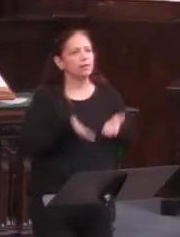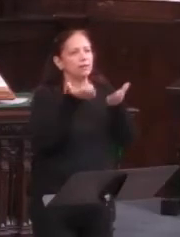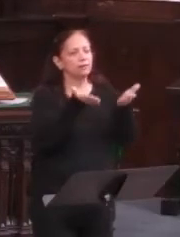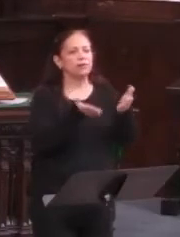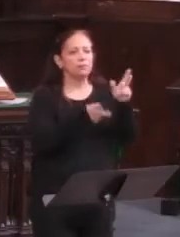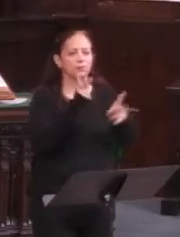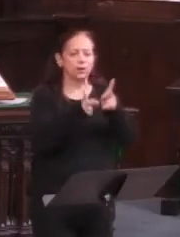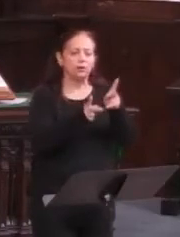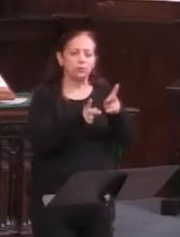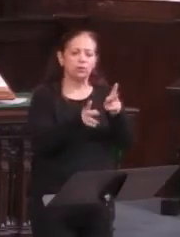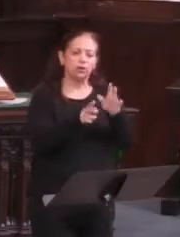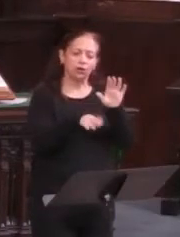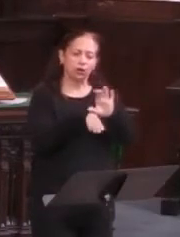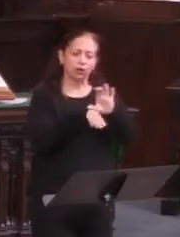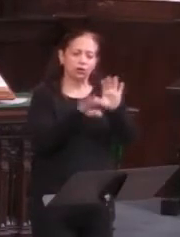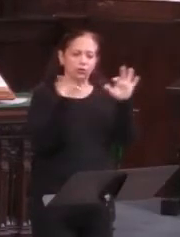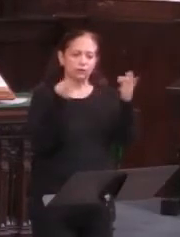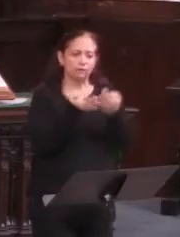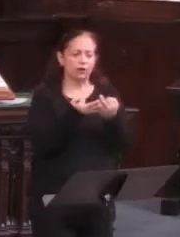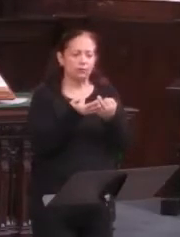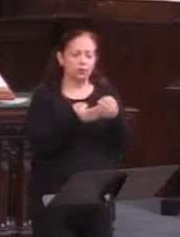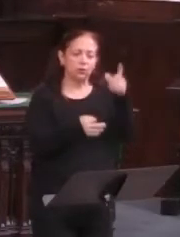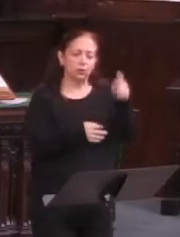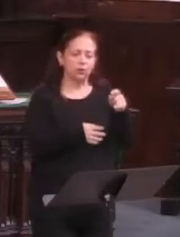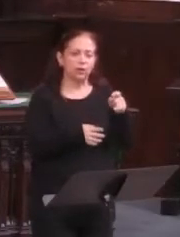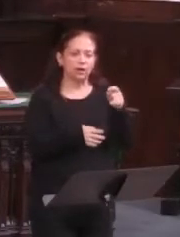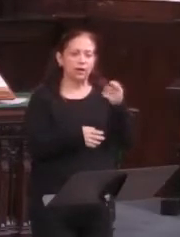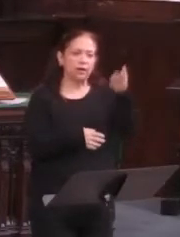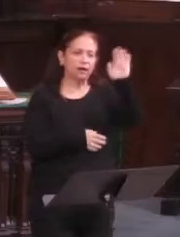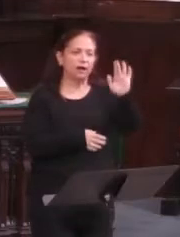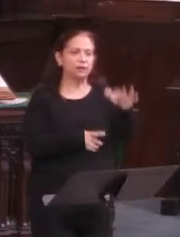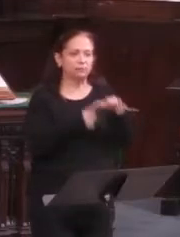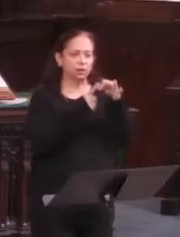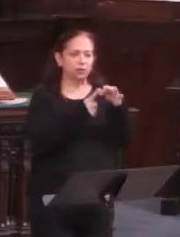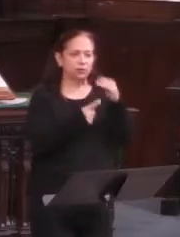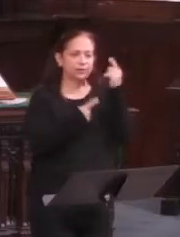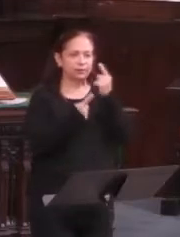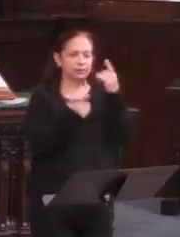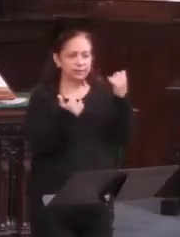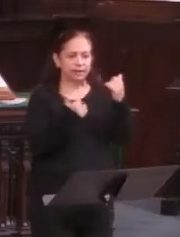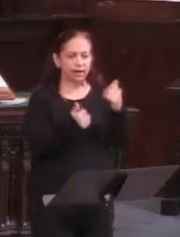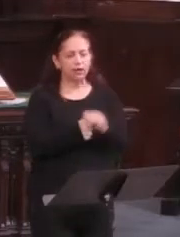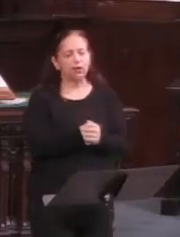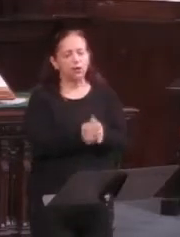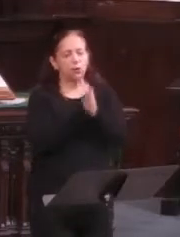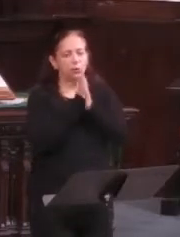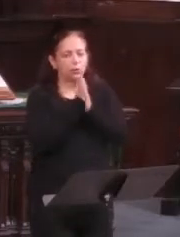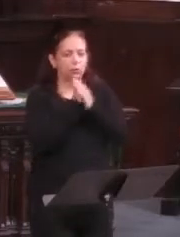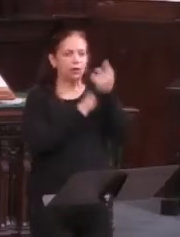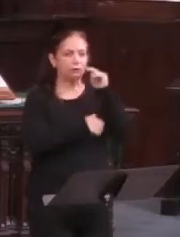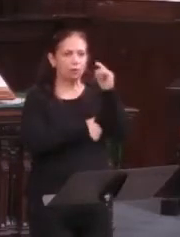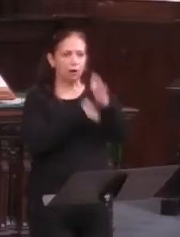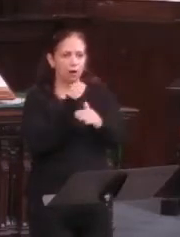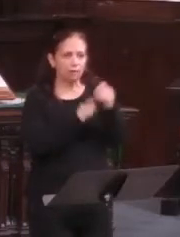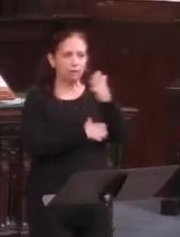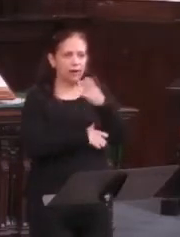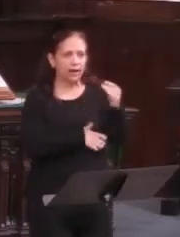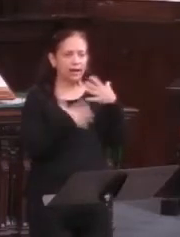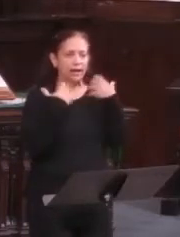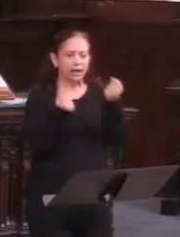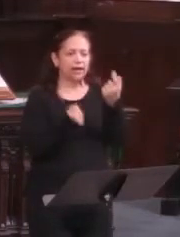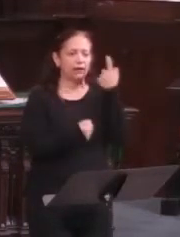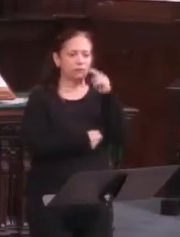church family who need God's special consideration today. We pray for comfort and healing for